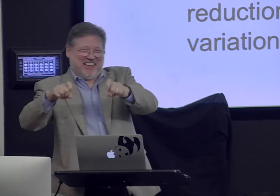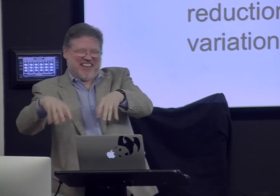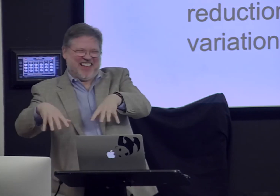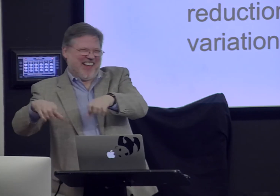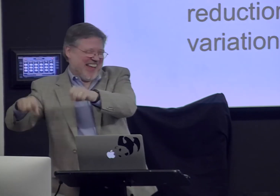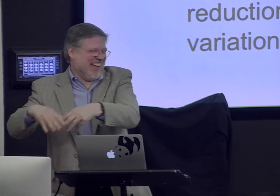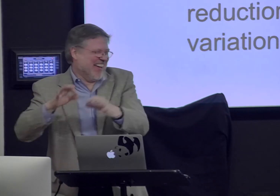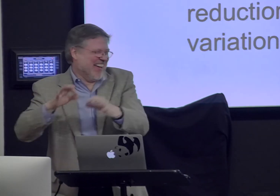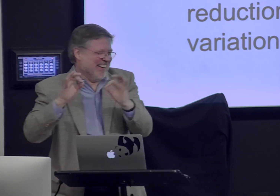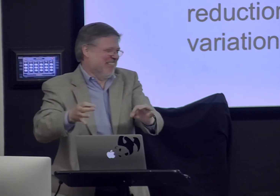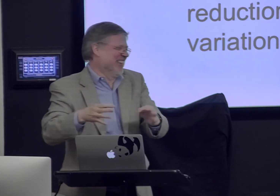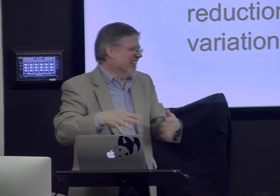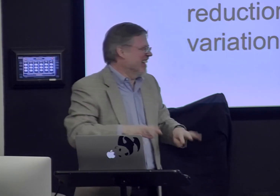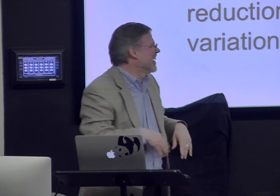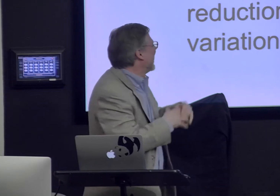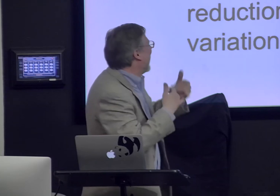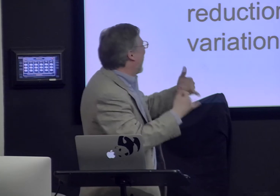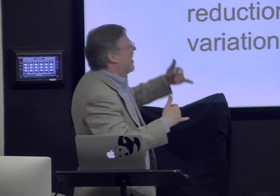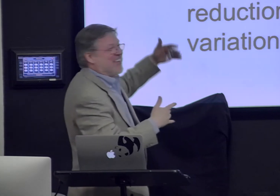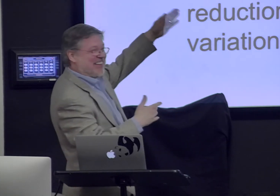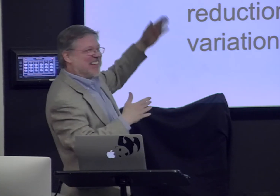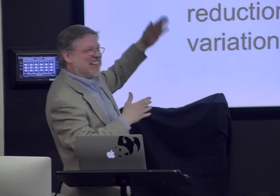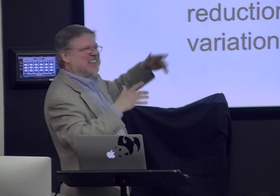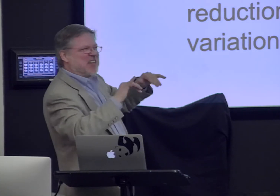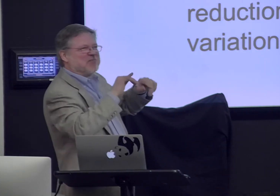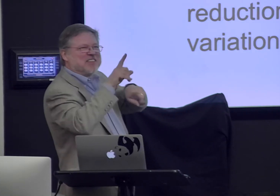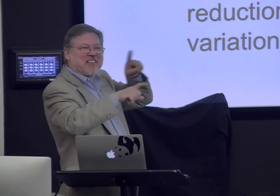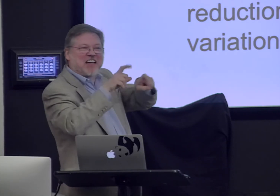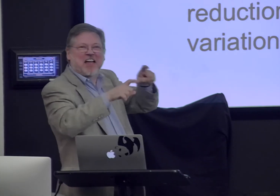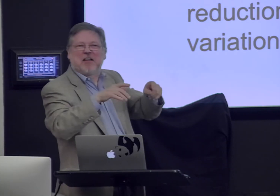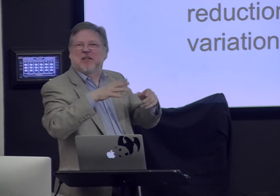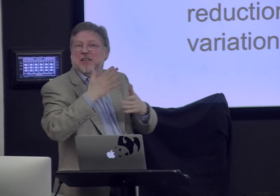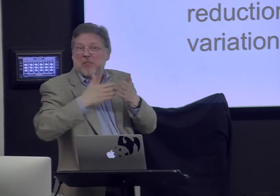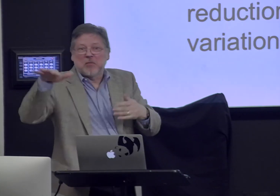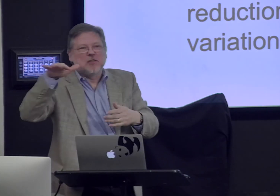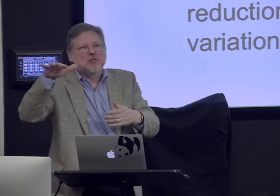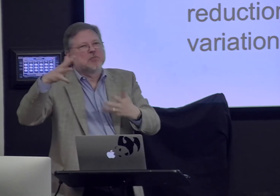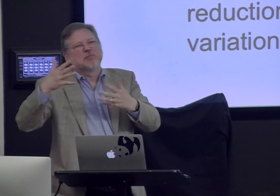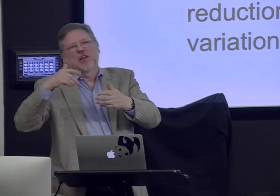predicted because the form for the plural marker, or many, was dropped.